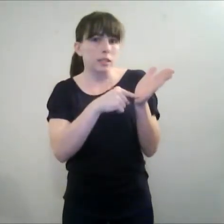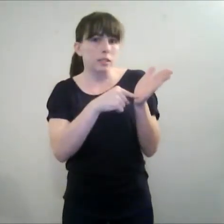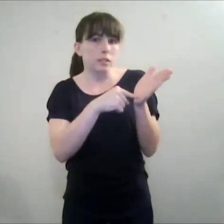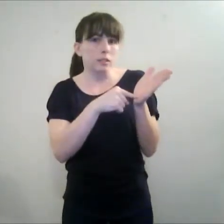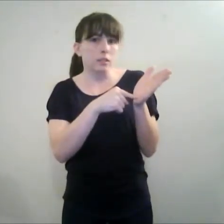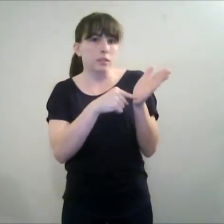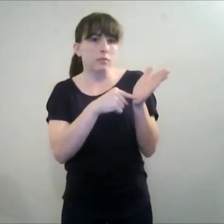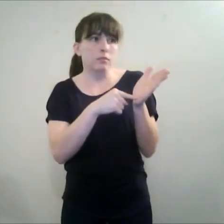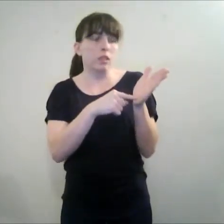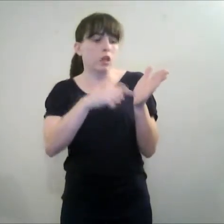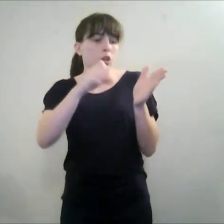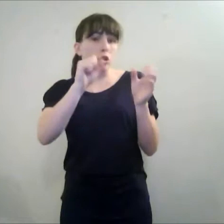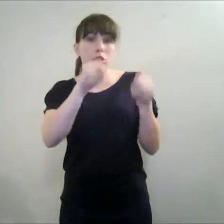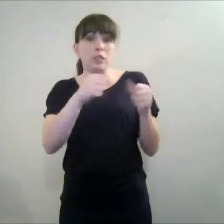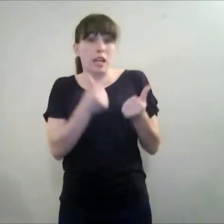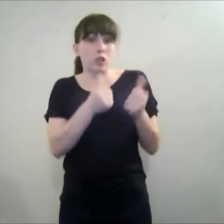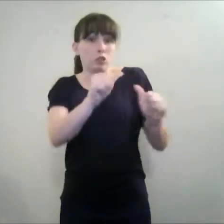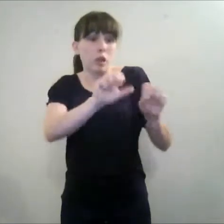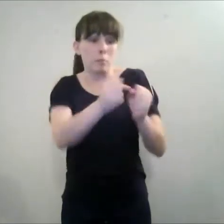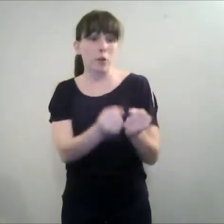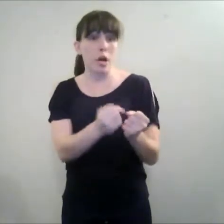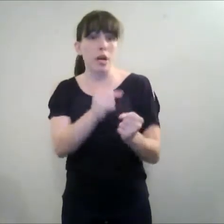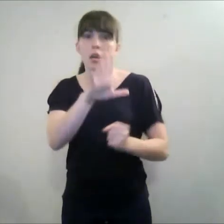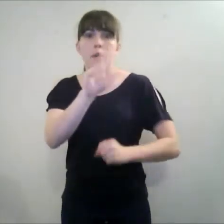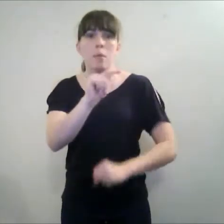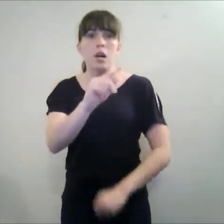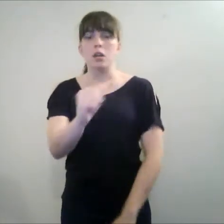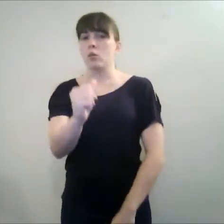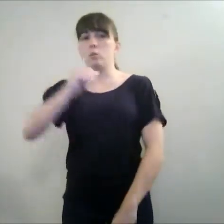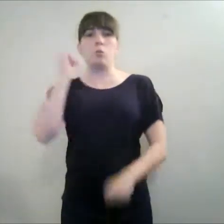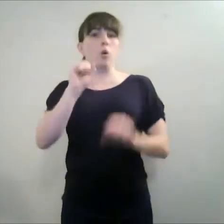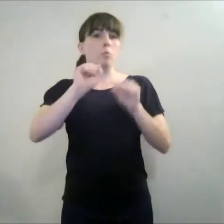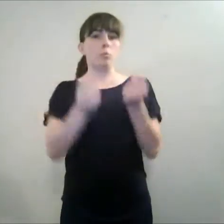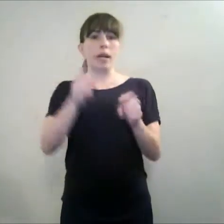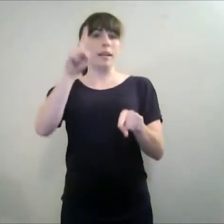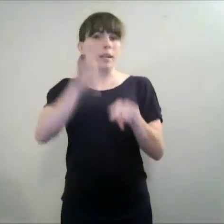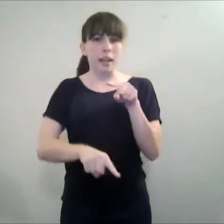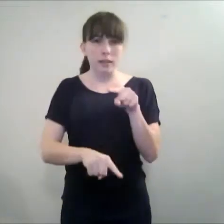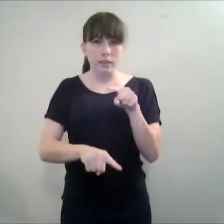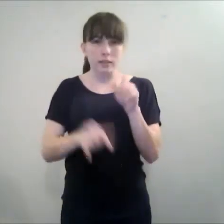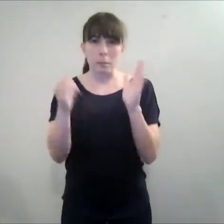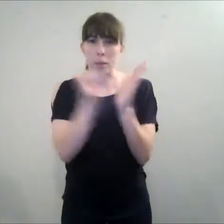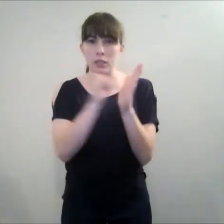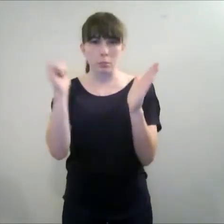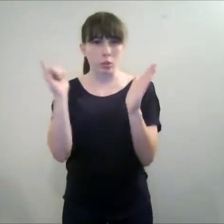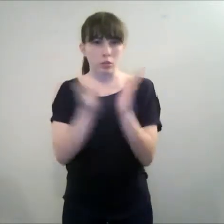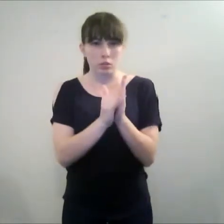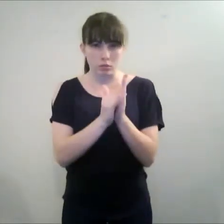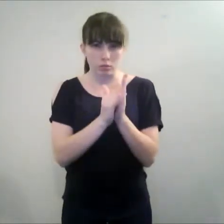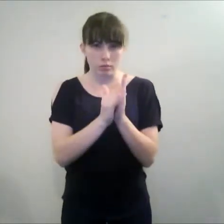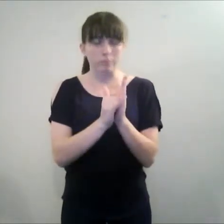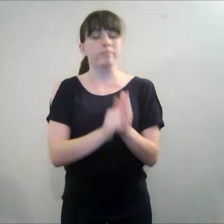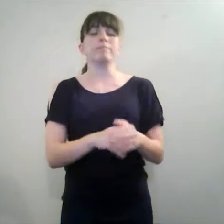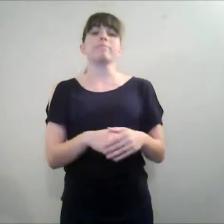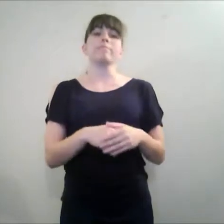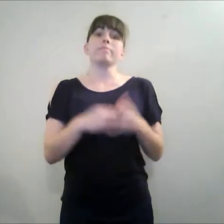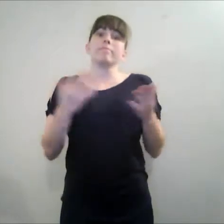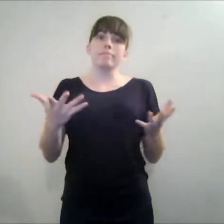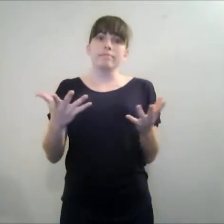grind it down, blah, blah, blah. Those chips have never been broken, whatever you read in the paper. And for a joke, we take that super secure